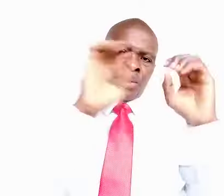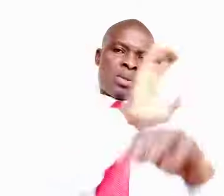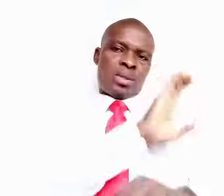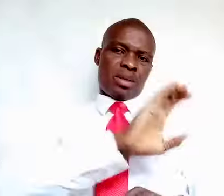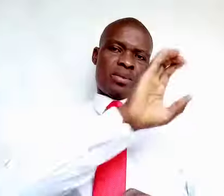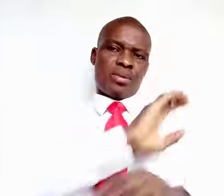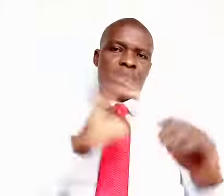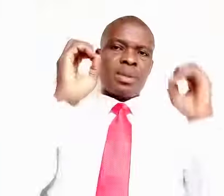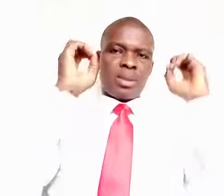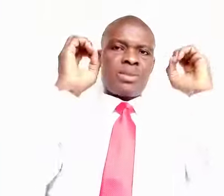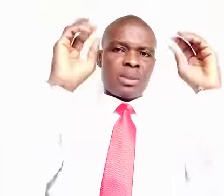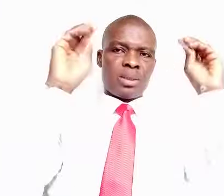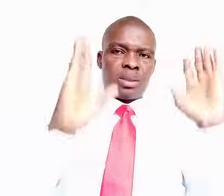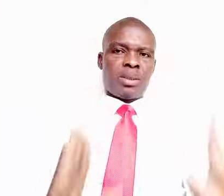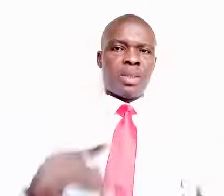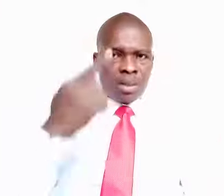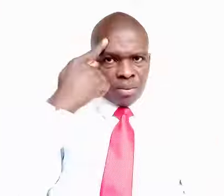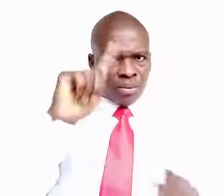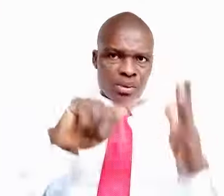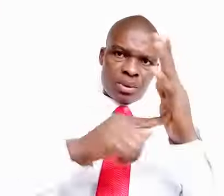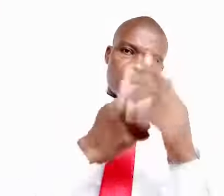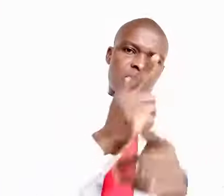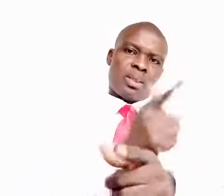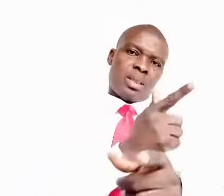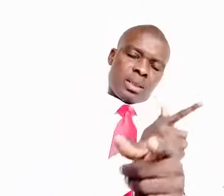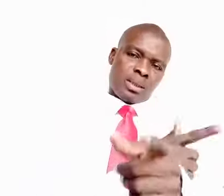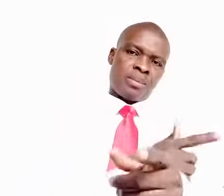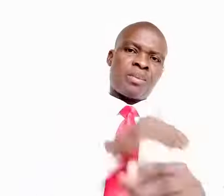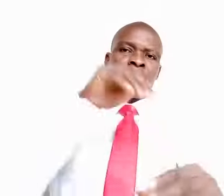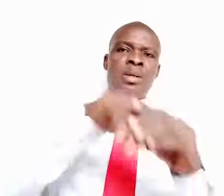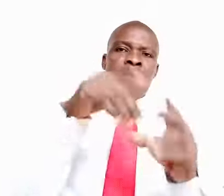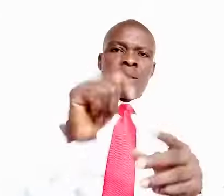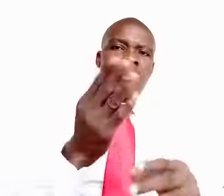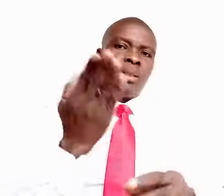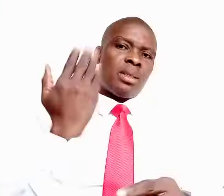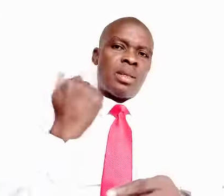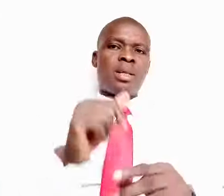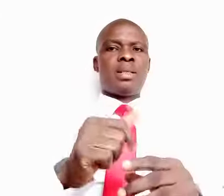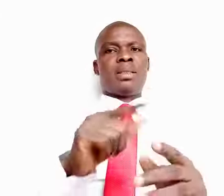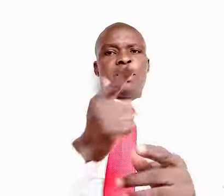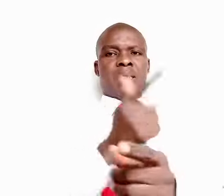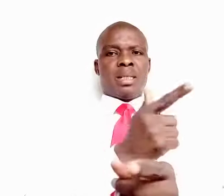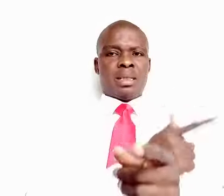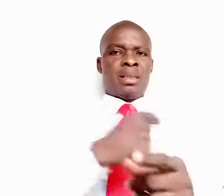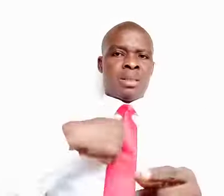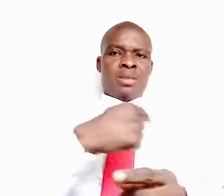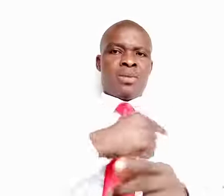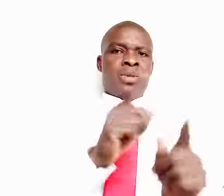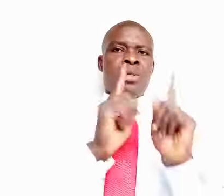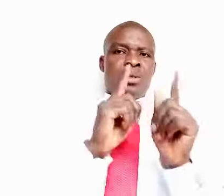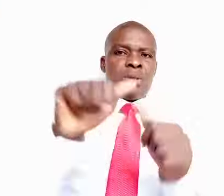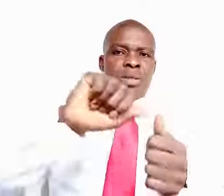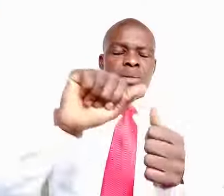for this lesson. In the last lesson we talked about honesty. I hope you all enjoy the class